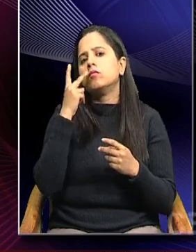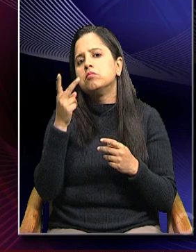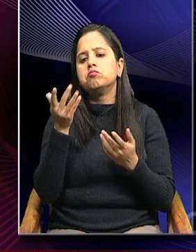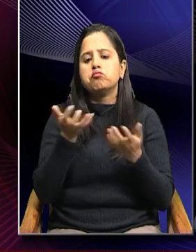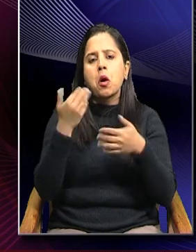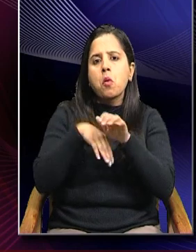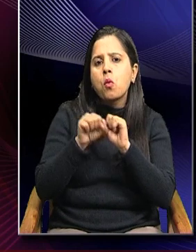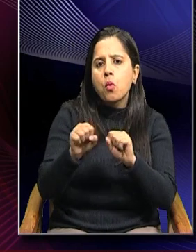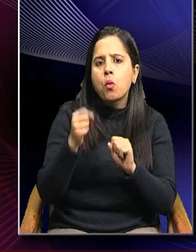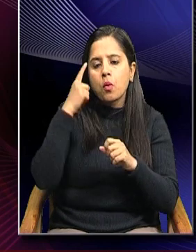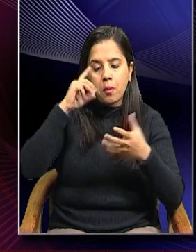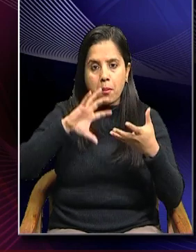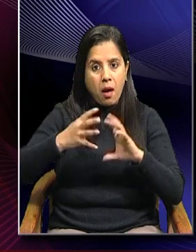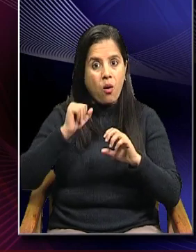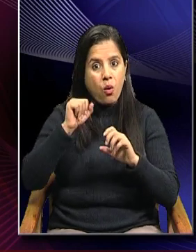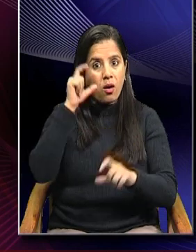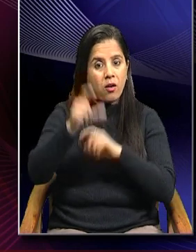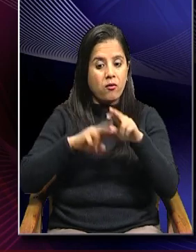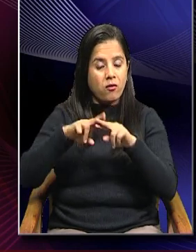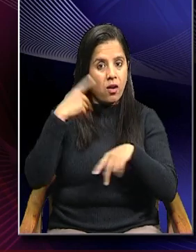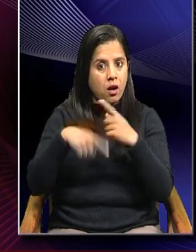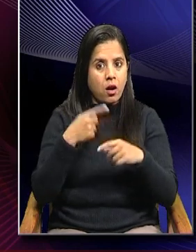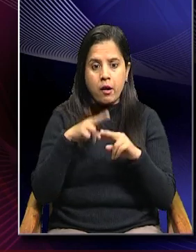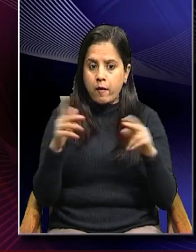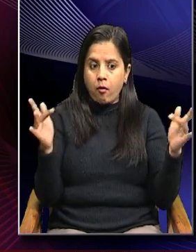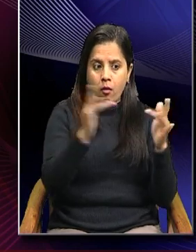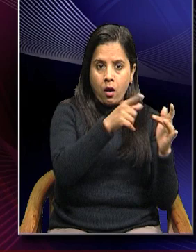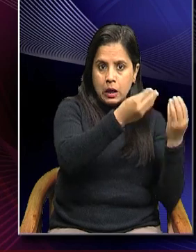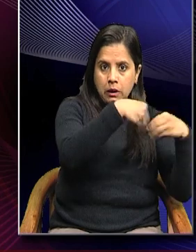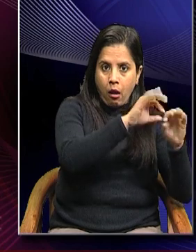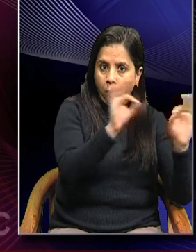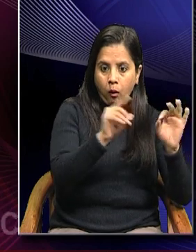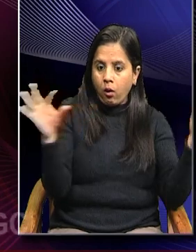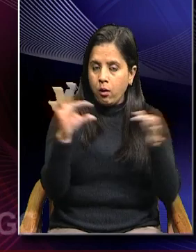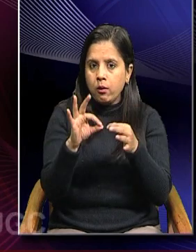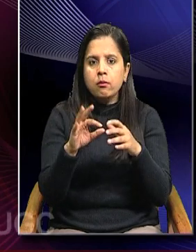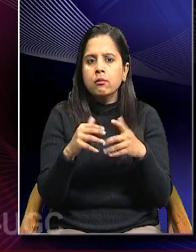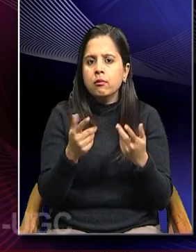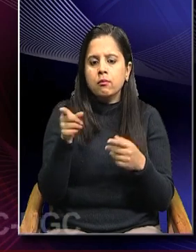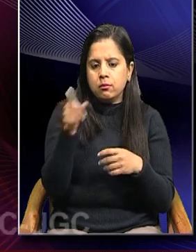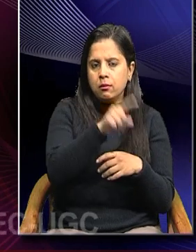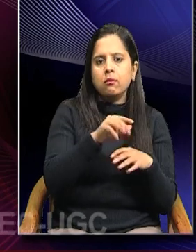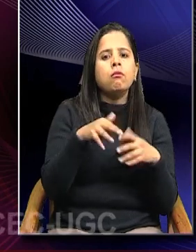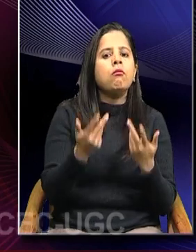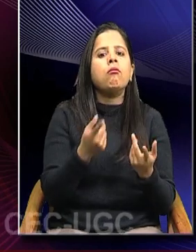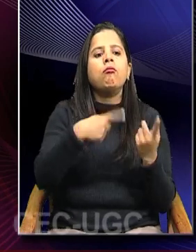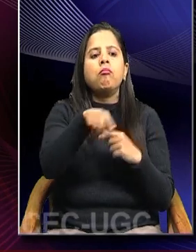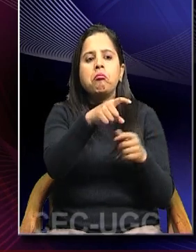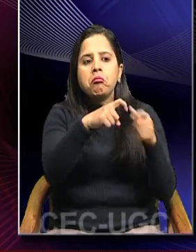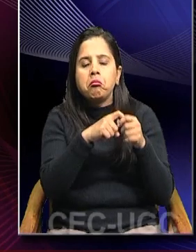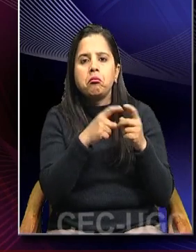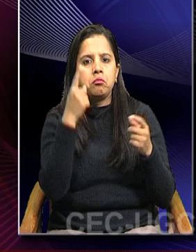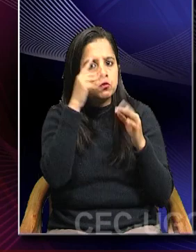company. If manufacturing department is not in touch with the sales department, how would they cater to the queries,